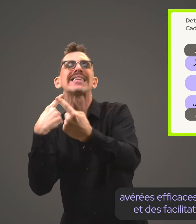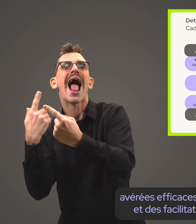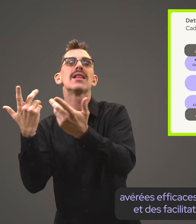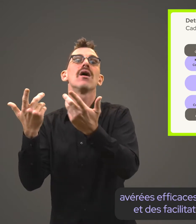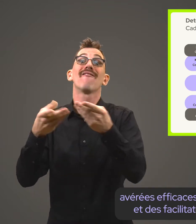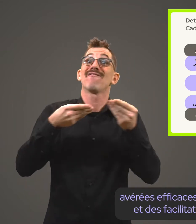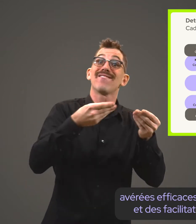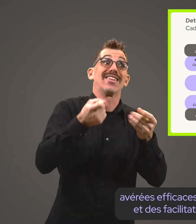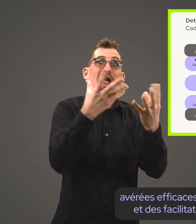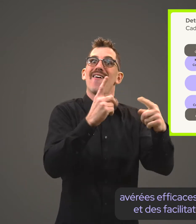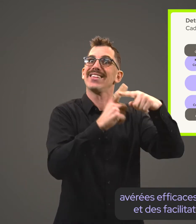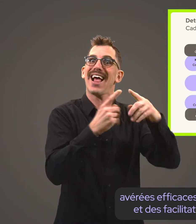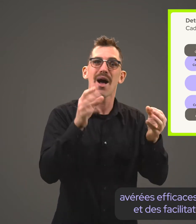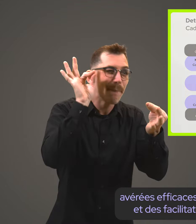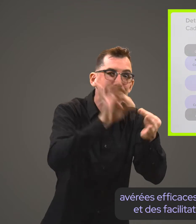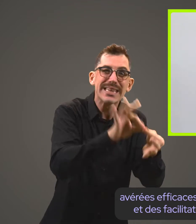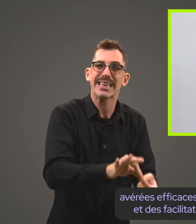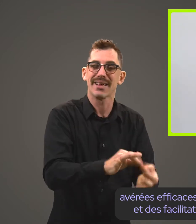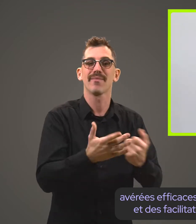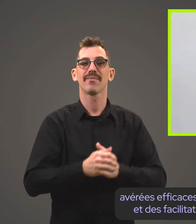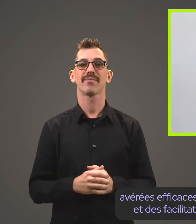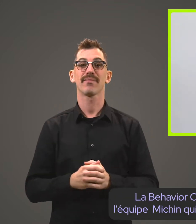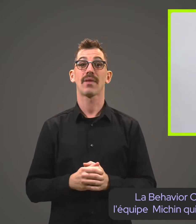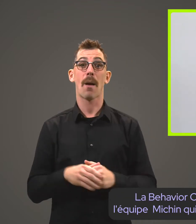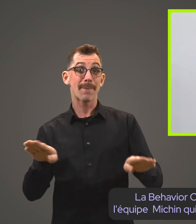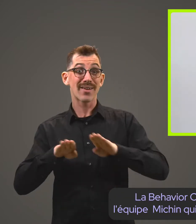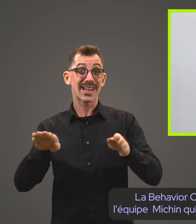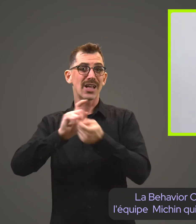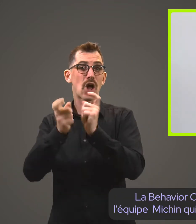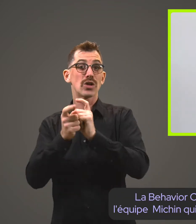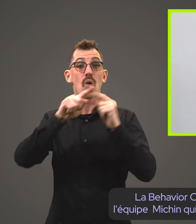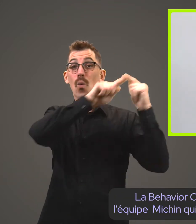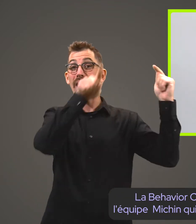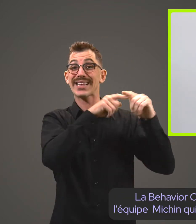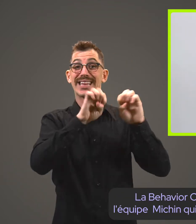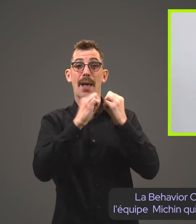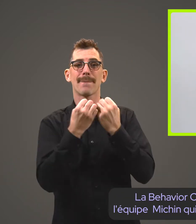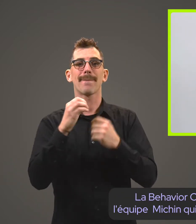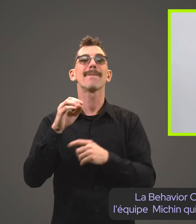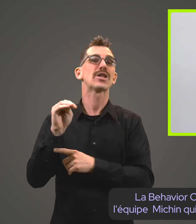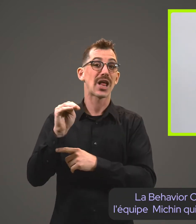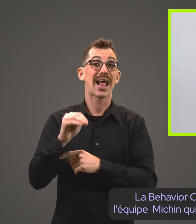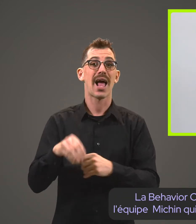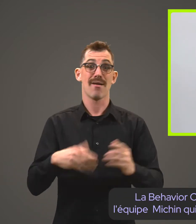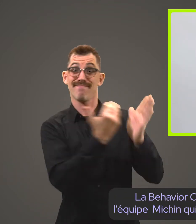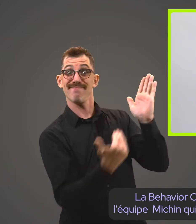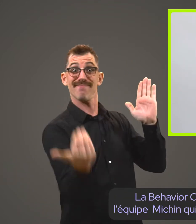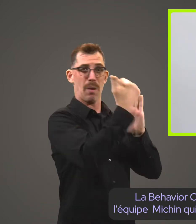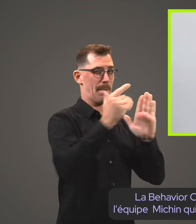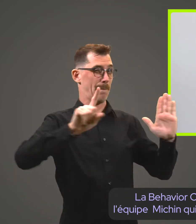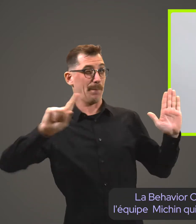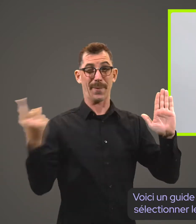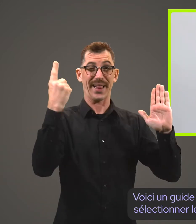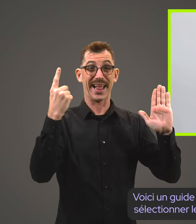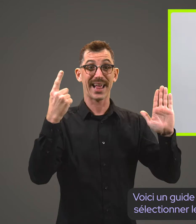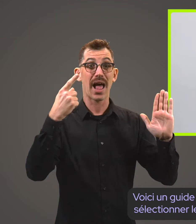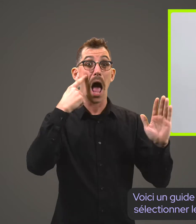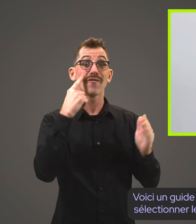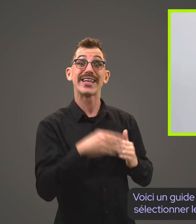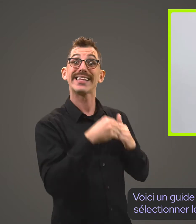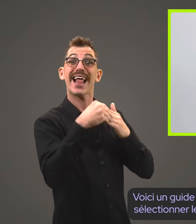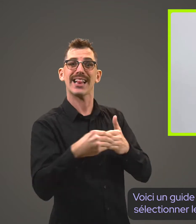for specific barriers and facilitators. The Behavior Change Wheel by Michi and team, which is listed first